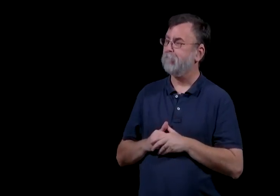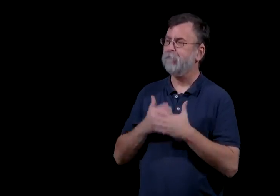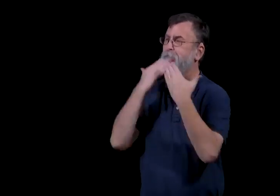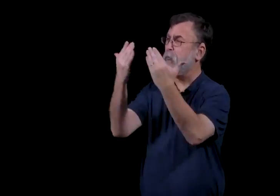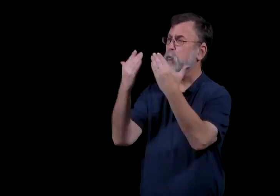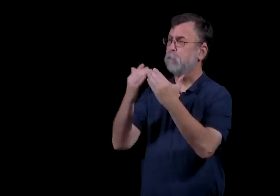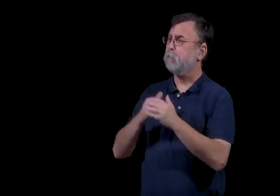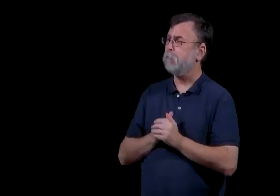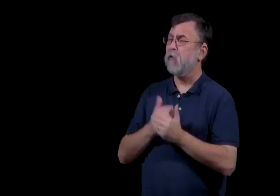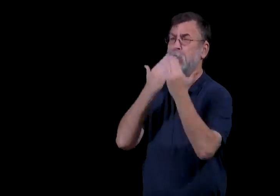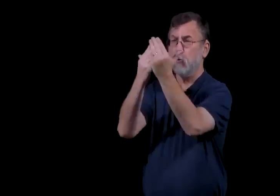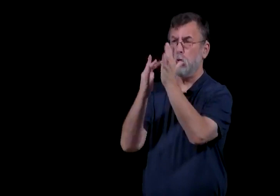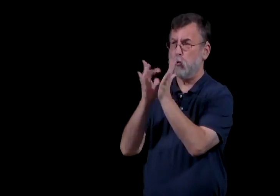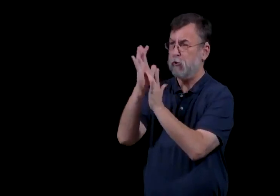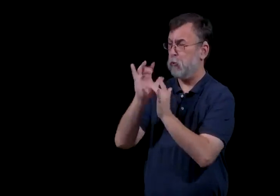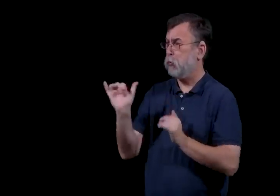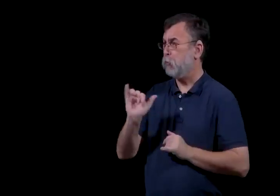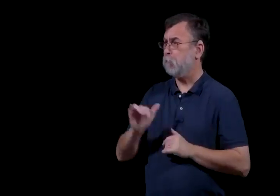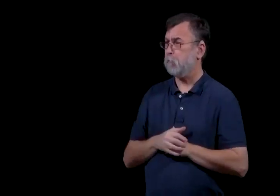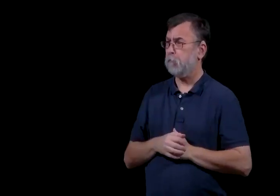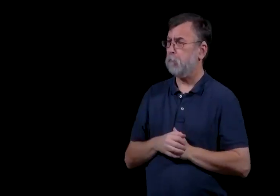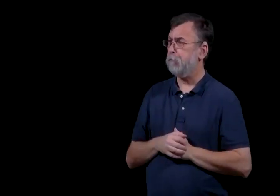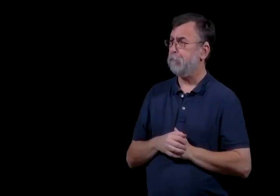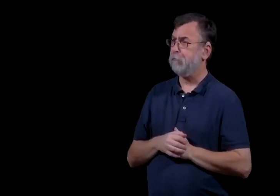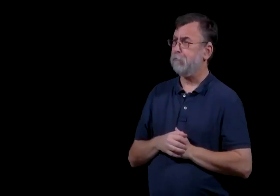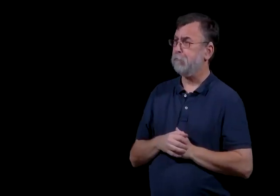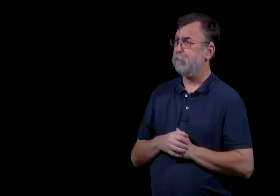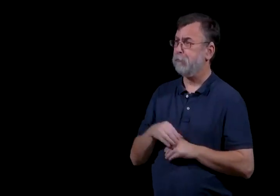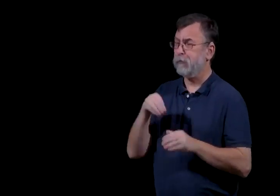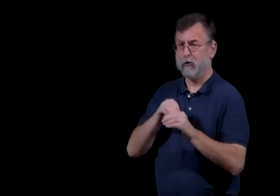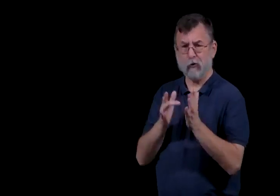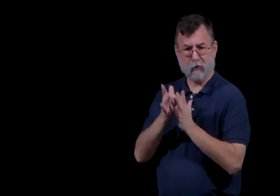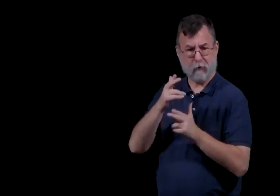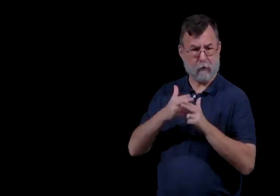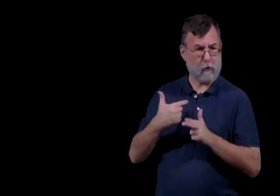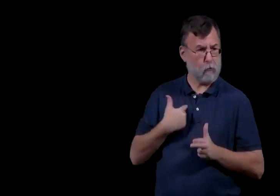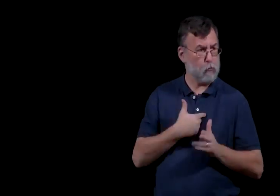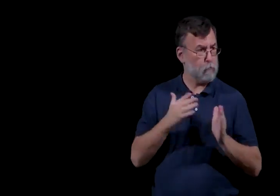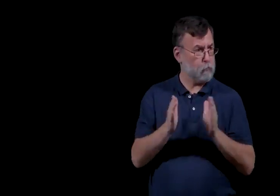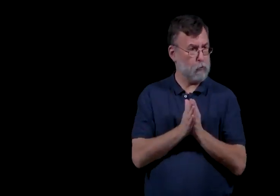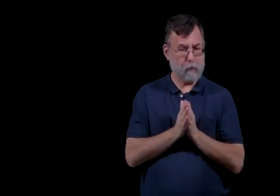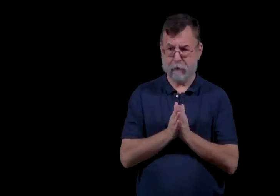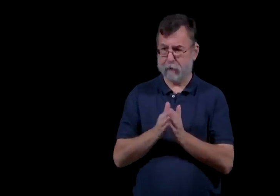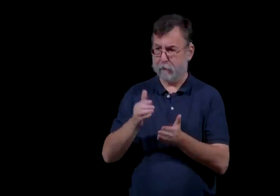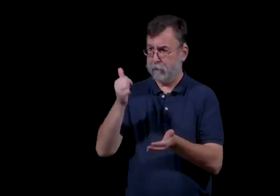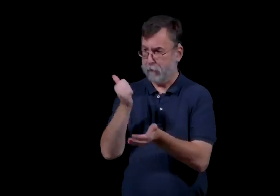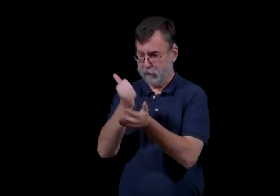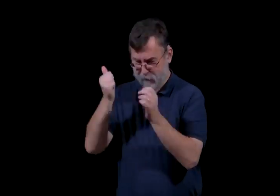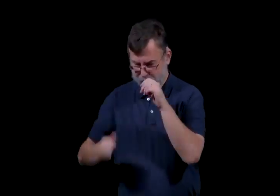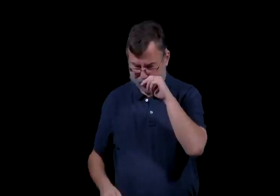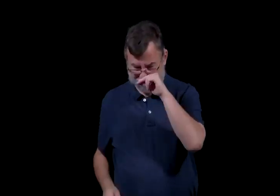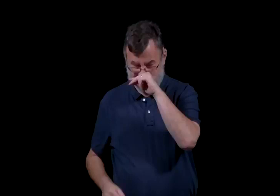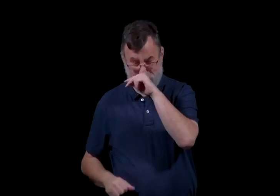comfort. We all thank you. We thank you from the depths of our heart. And we pray this all in Jesus' name.